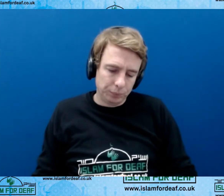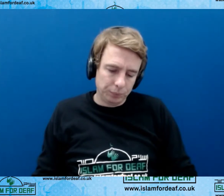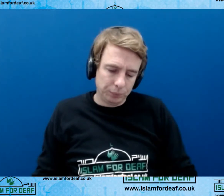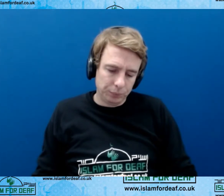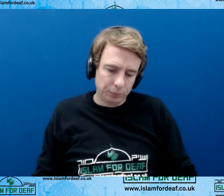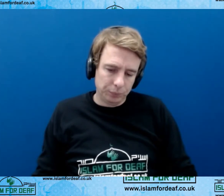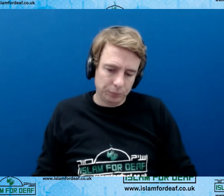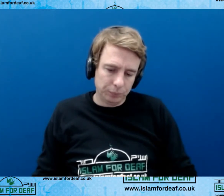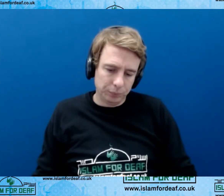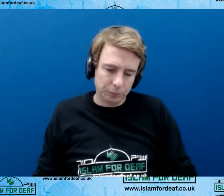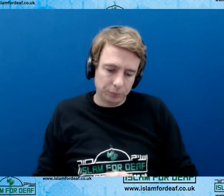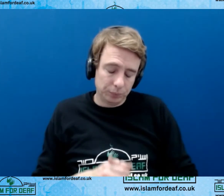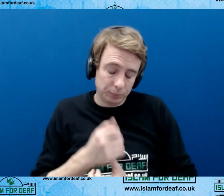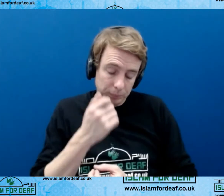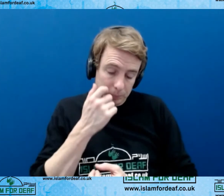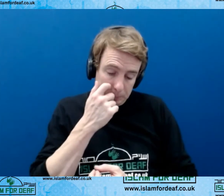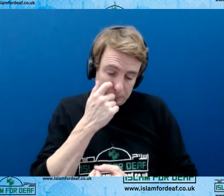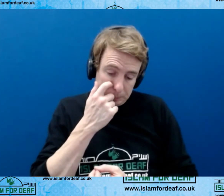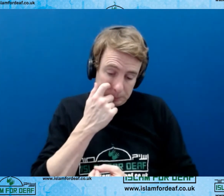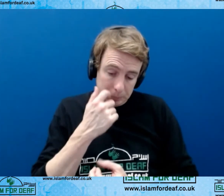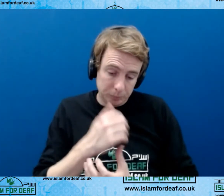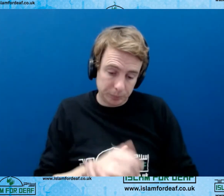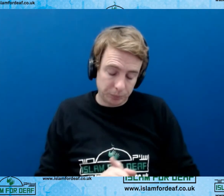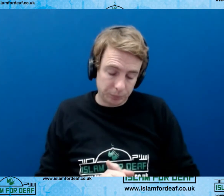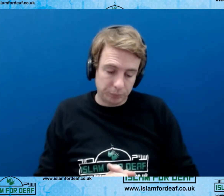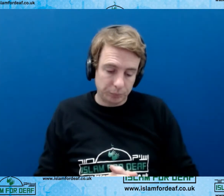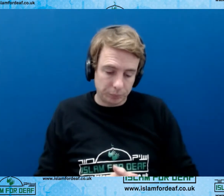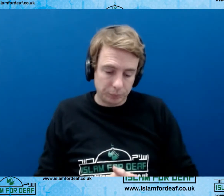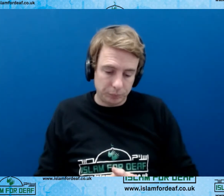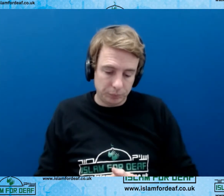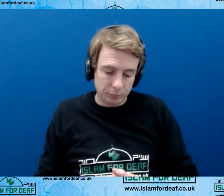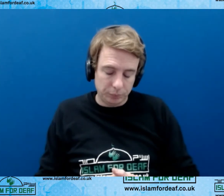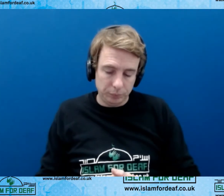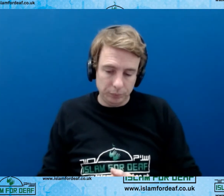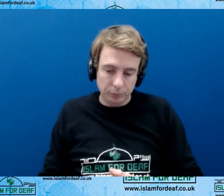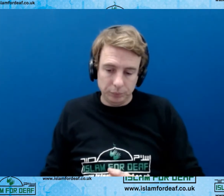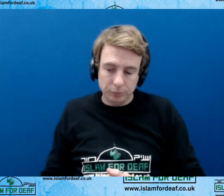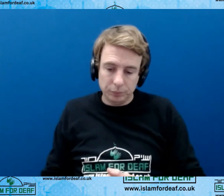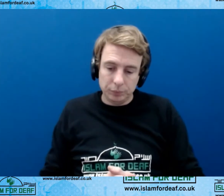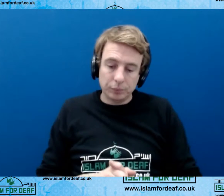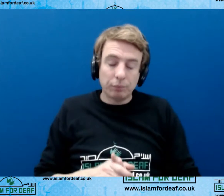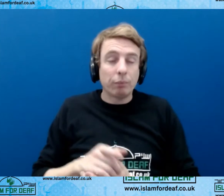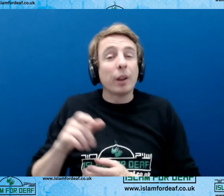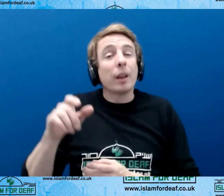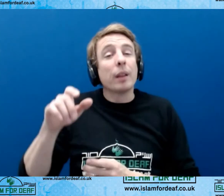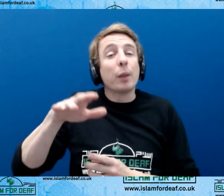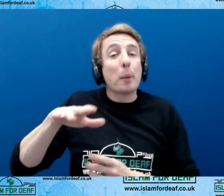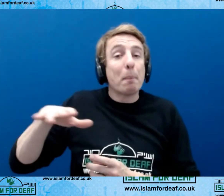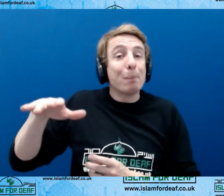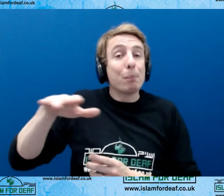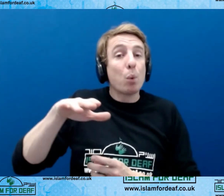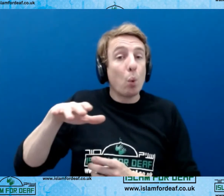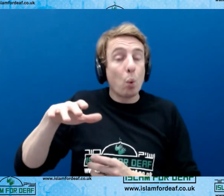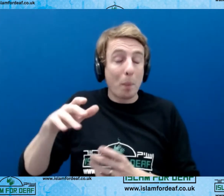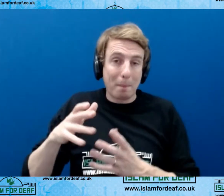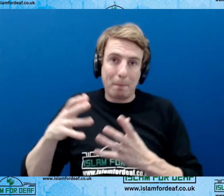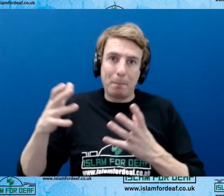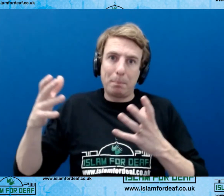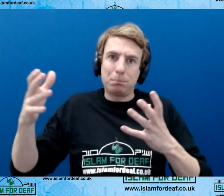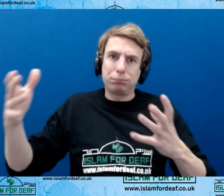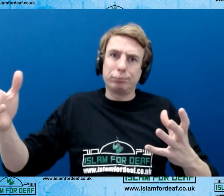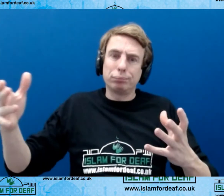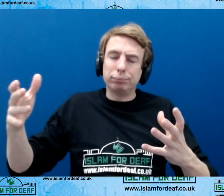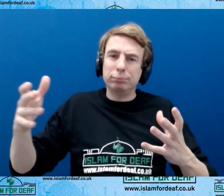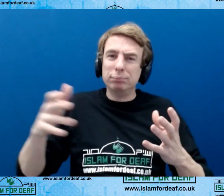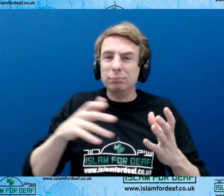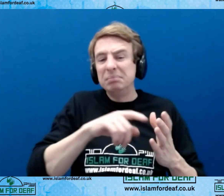the breadth and length of this pool is a month's journey. So it's a vast pool.